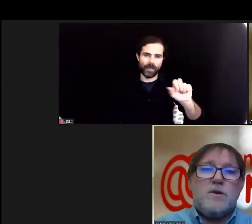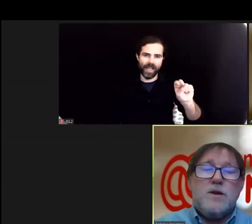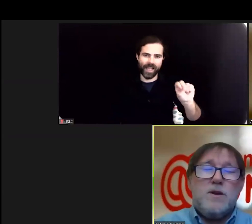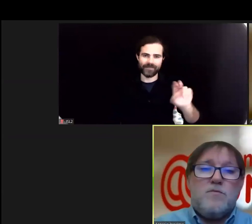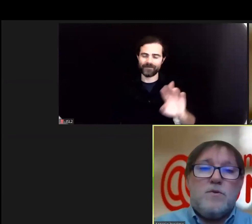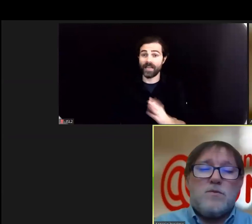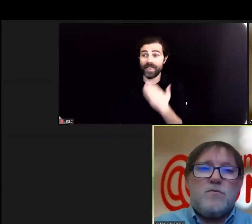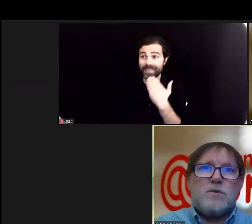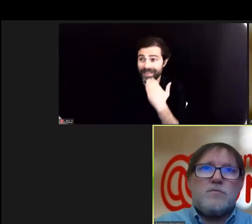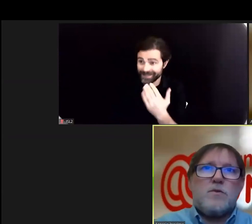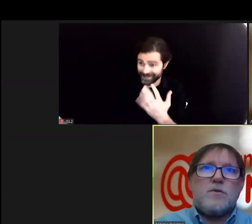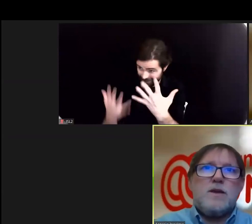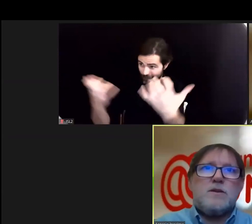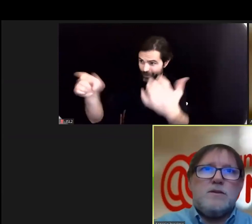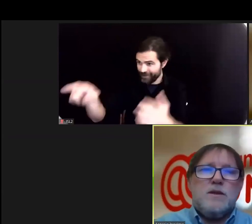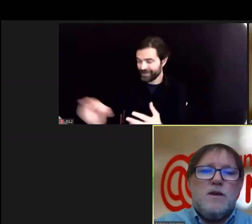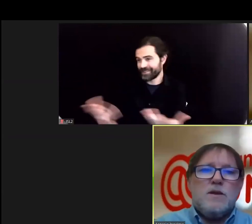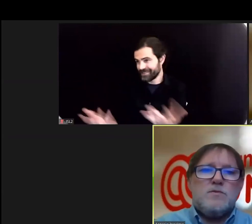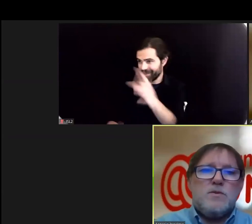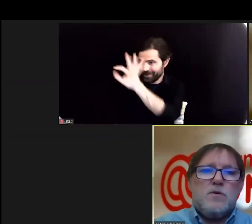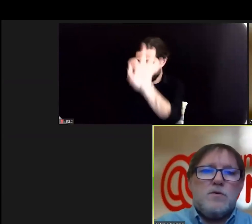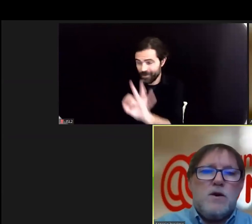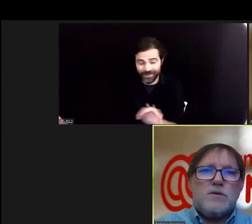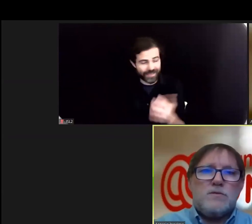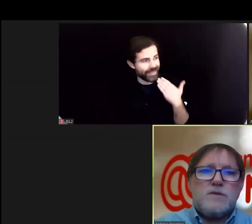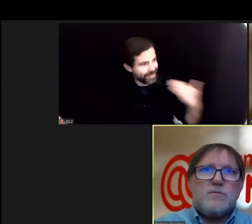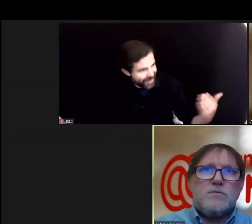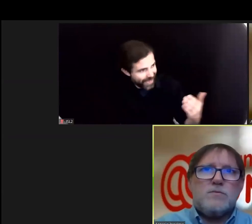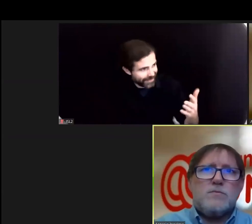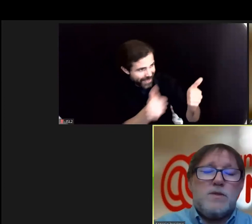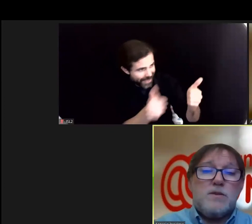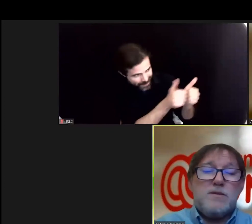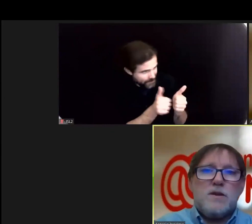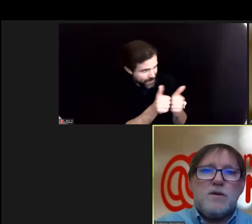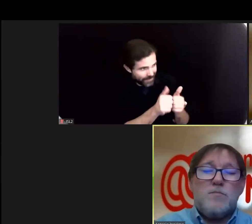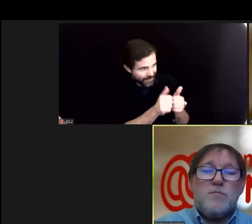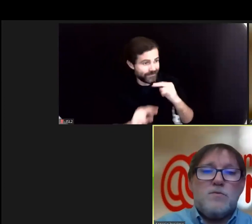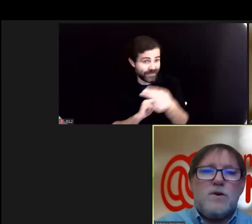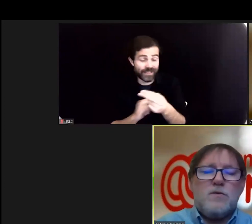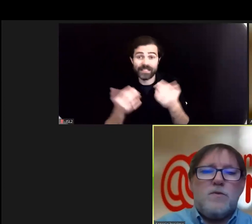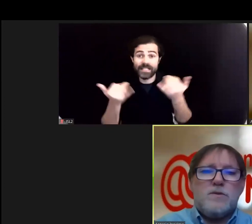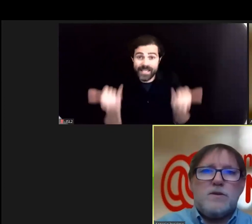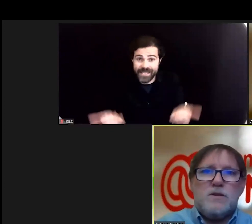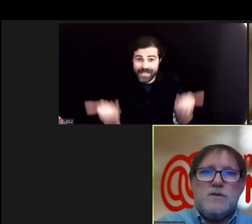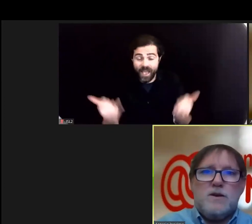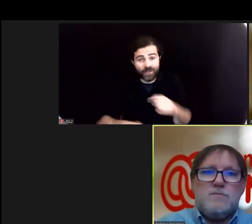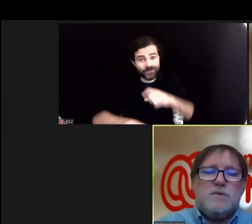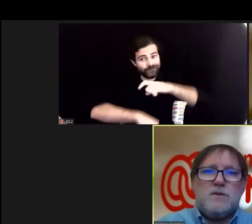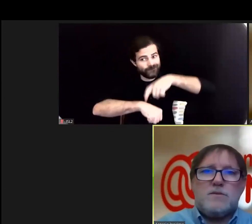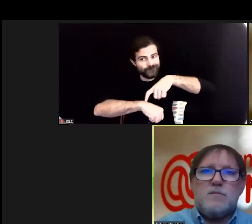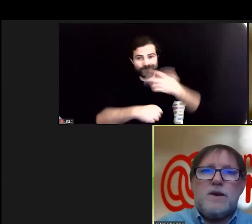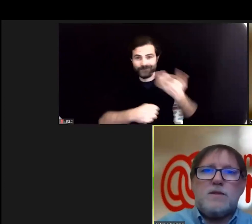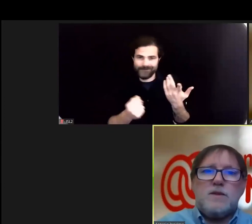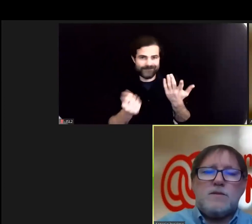for the answers. So now it's time to end the event. I hope you have found interesting, and